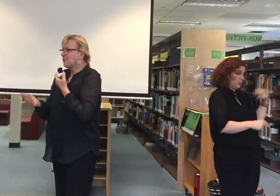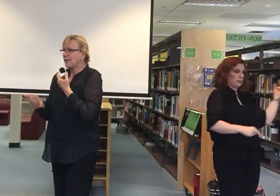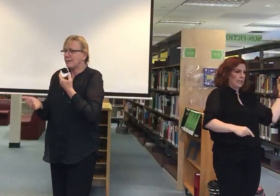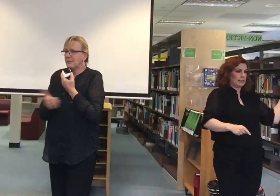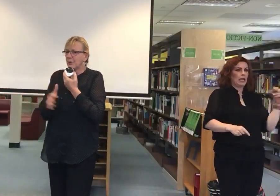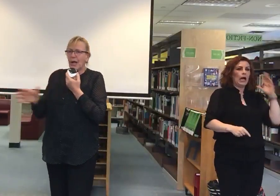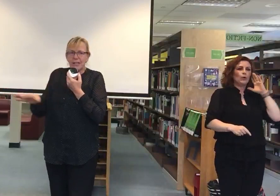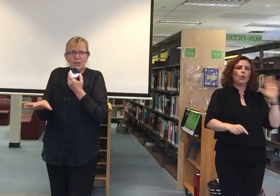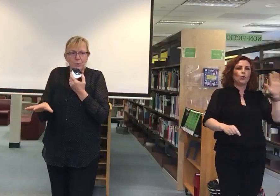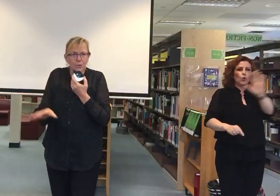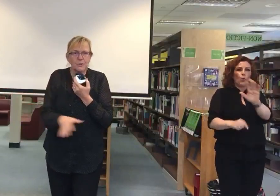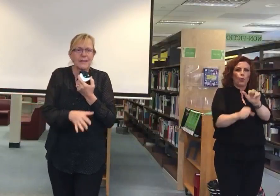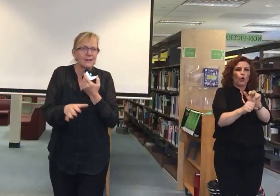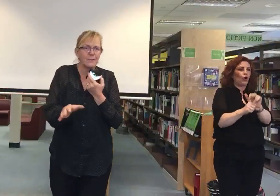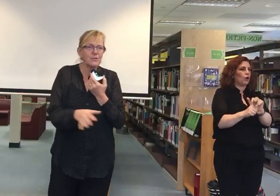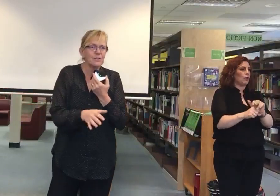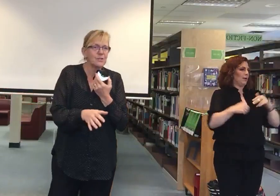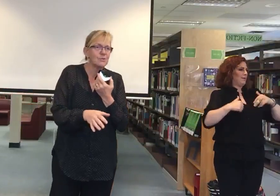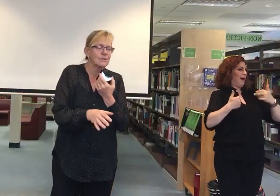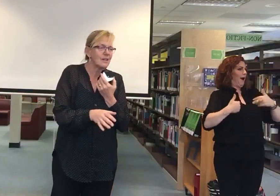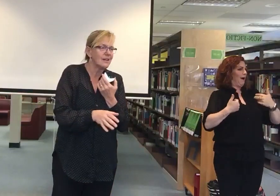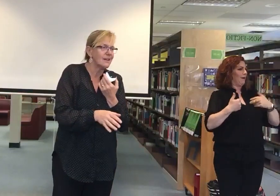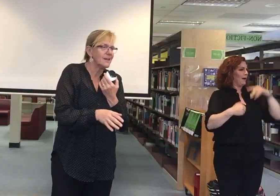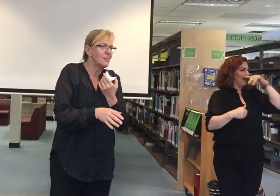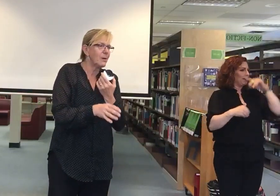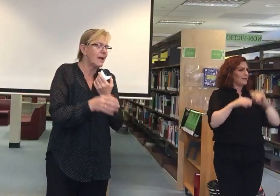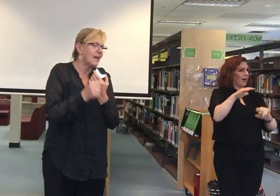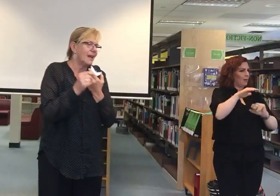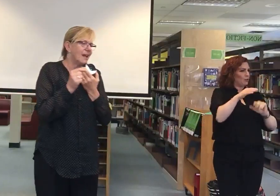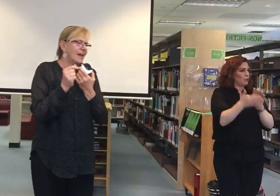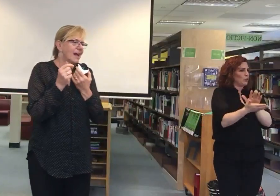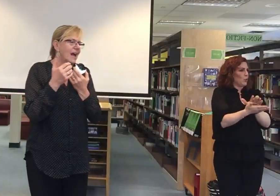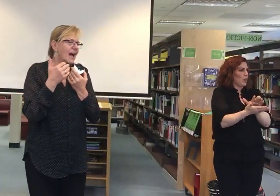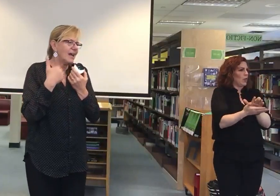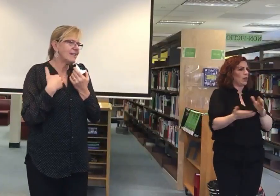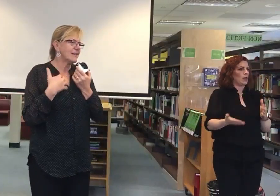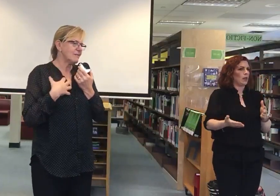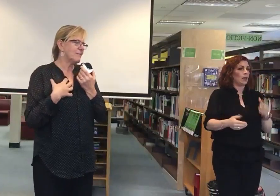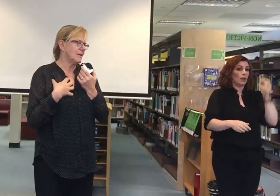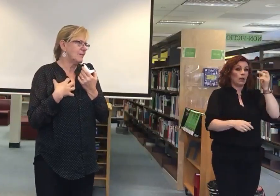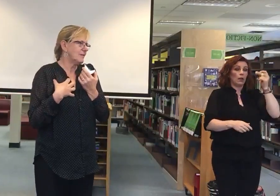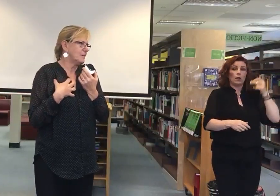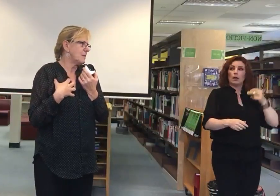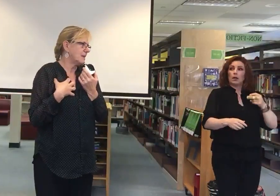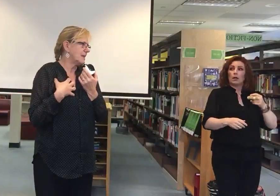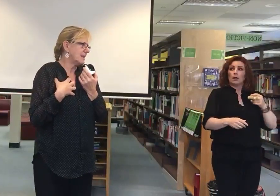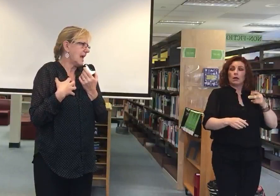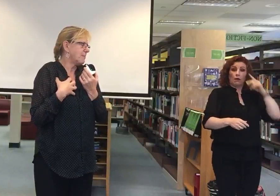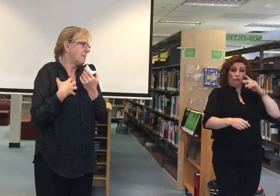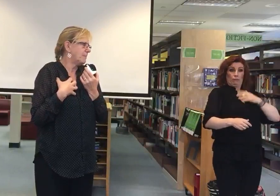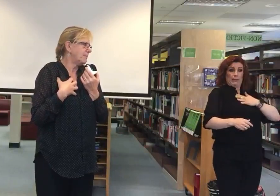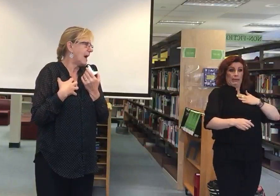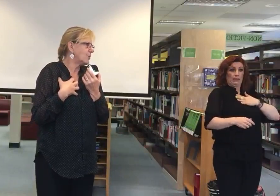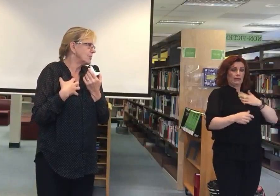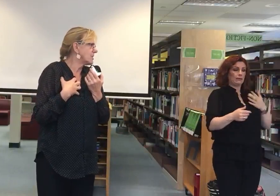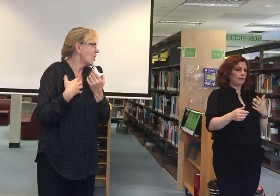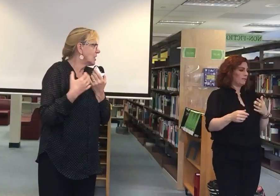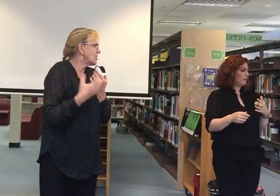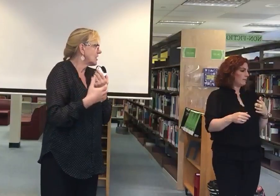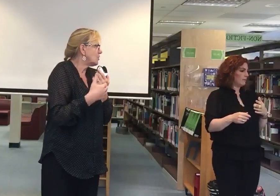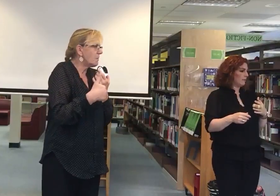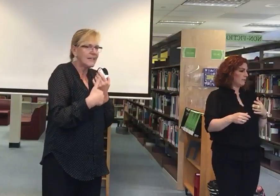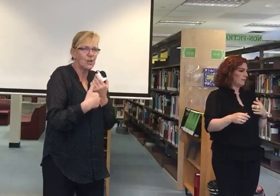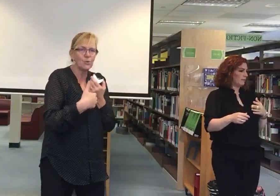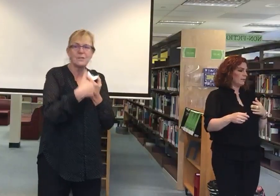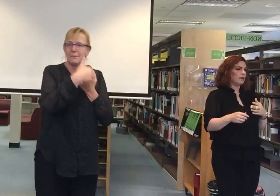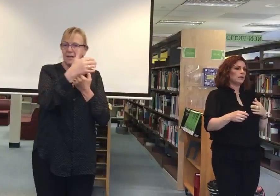be elementary, like you work with the elementary students, but I think, to me, that power is